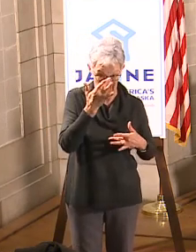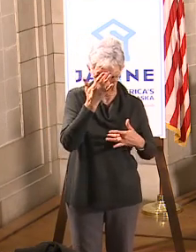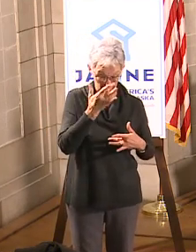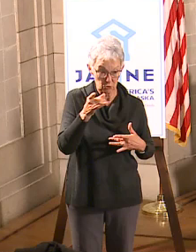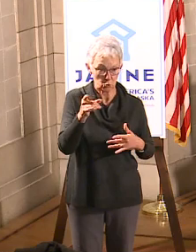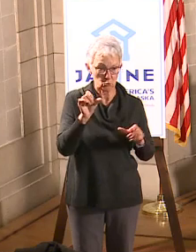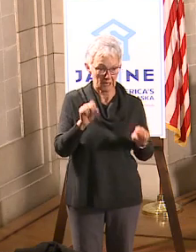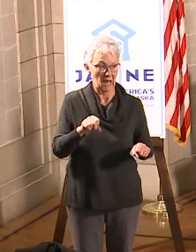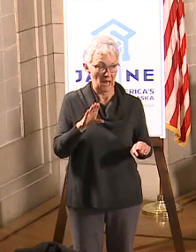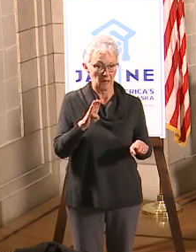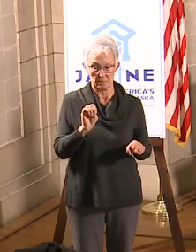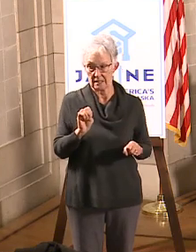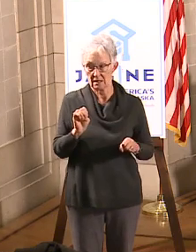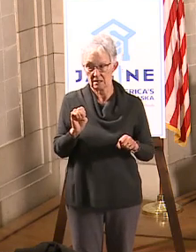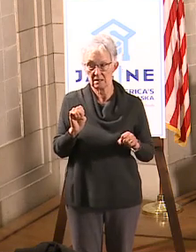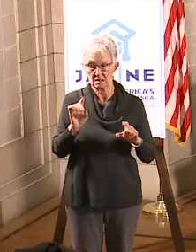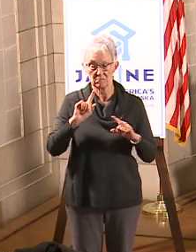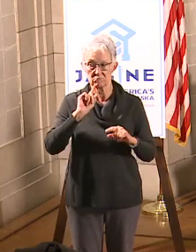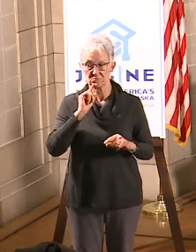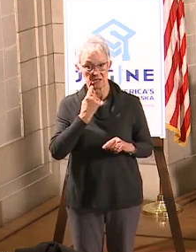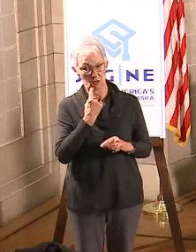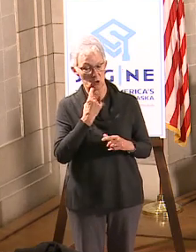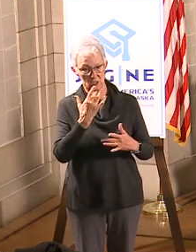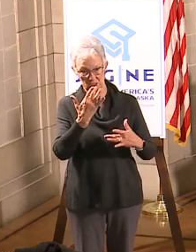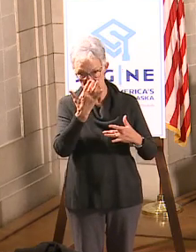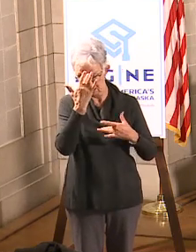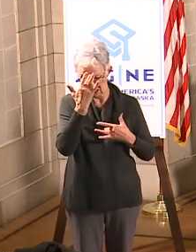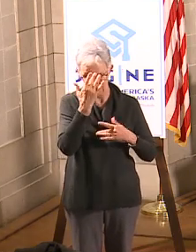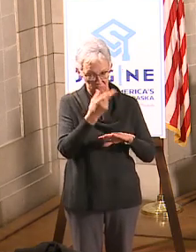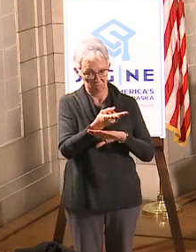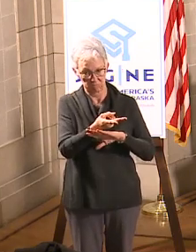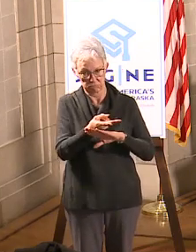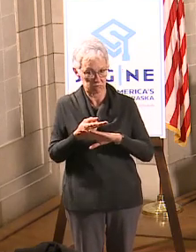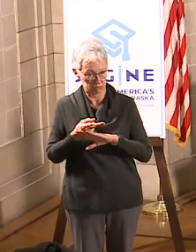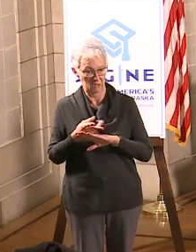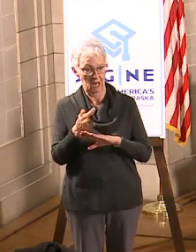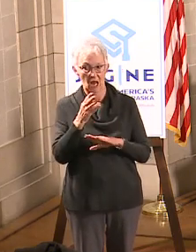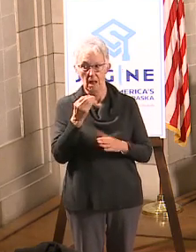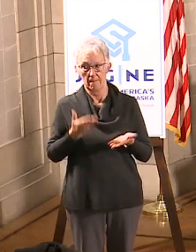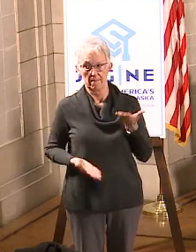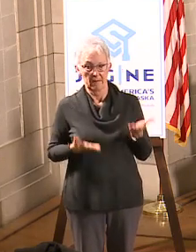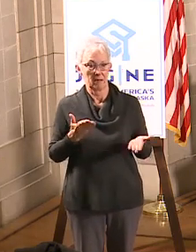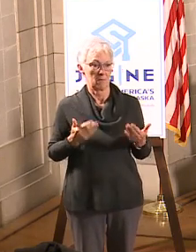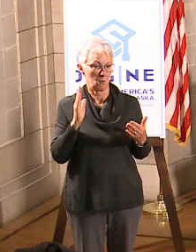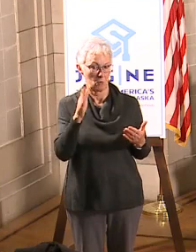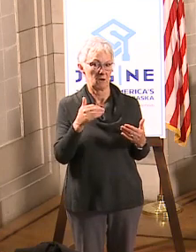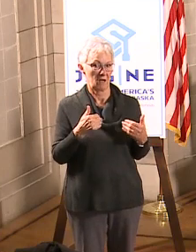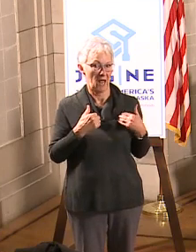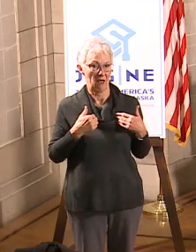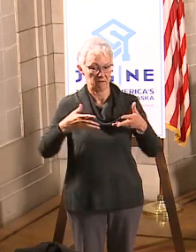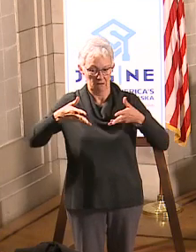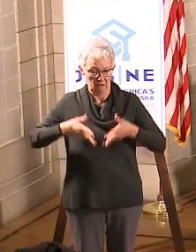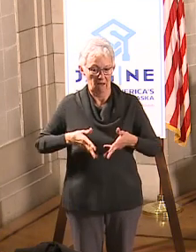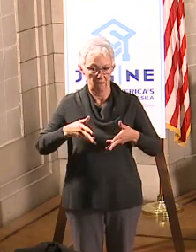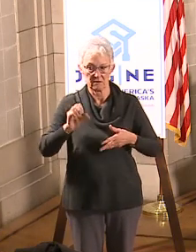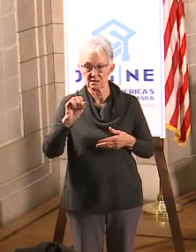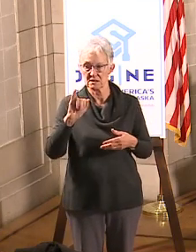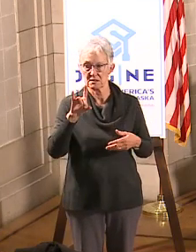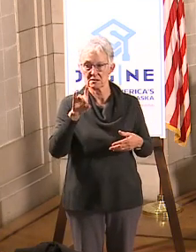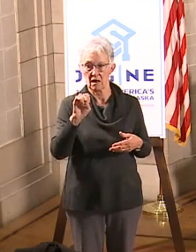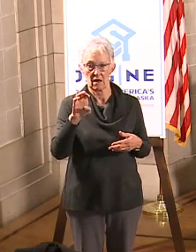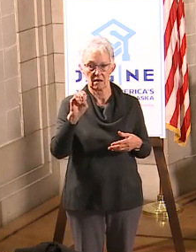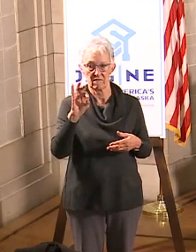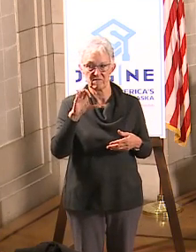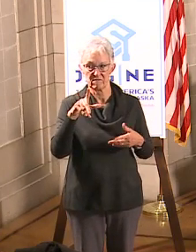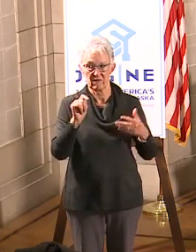impacted. You can have those severe symptoms and also lingering effects. Today we've got Tyler